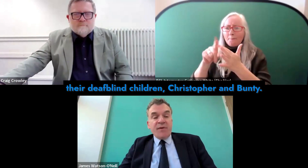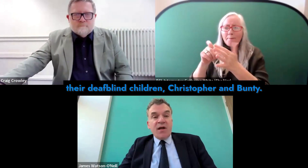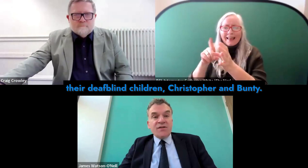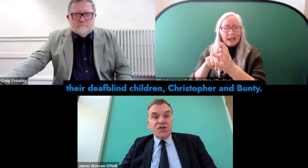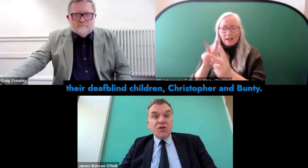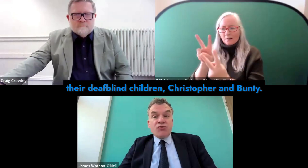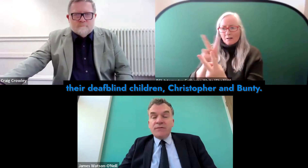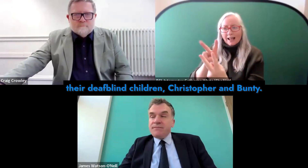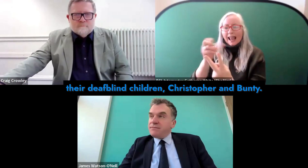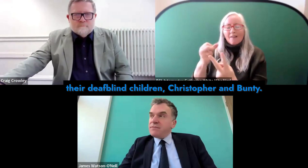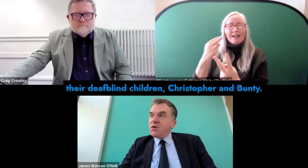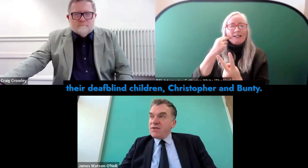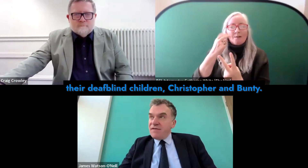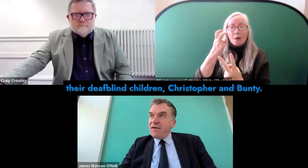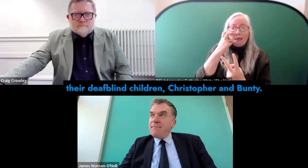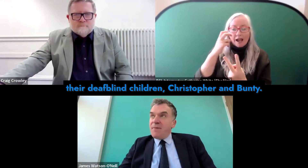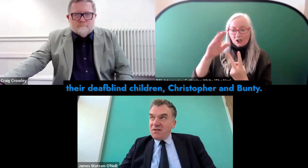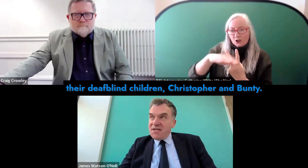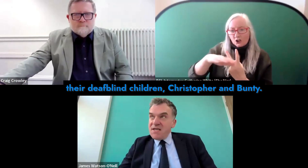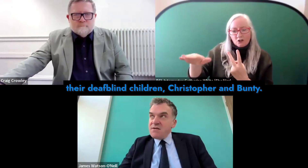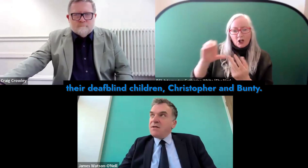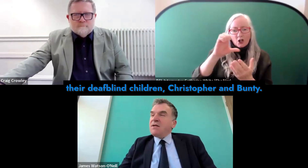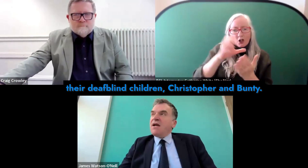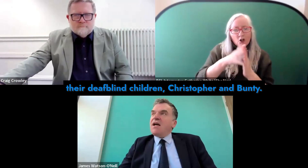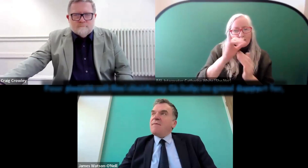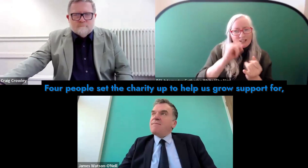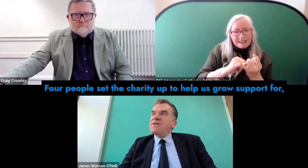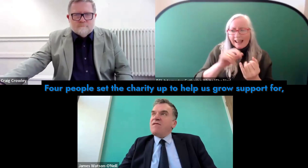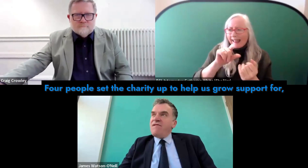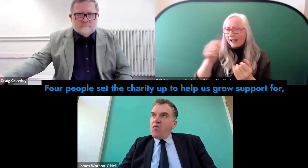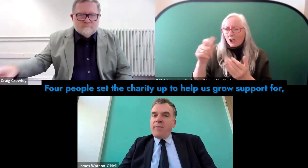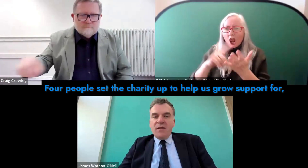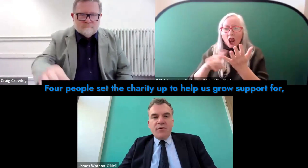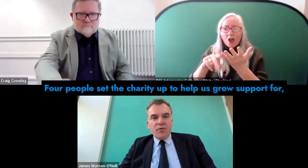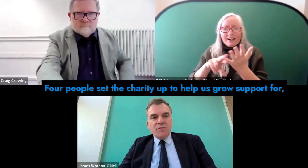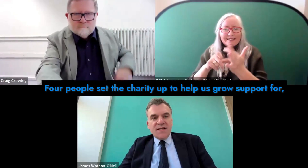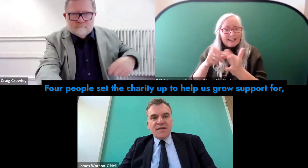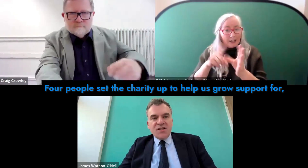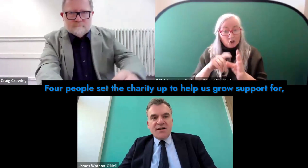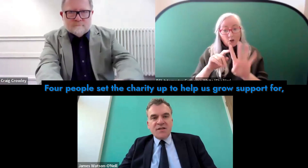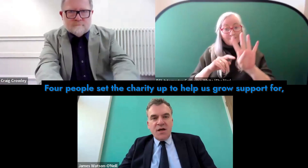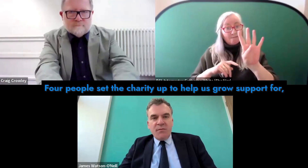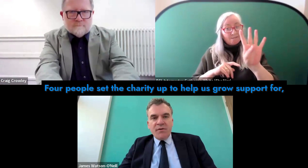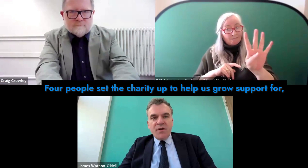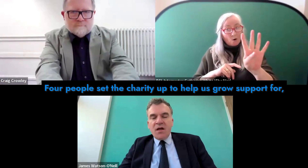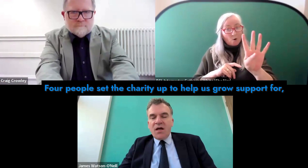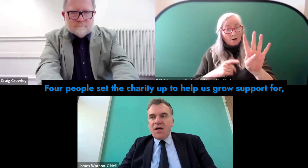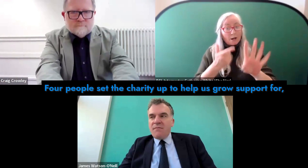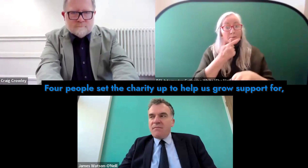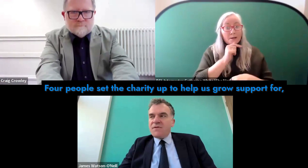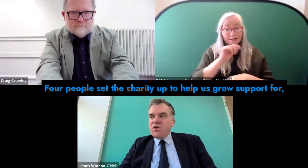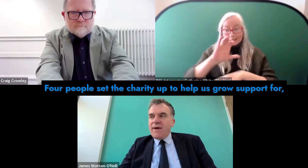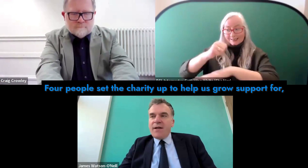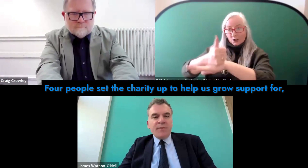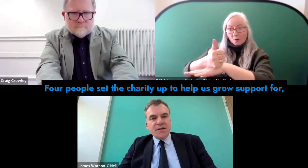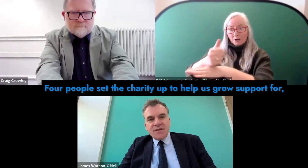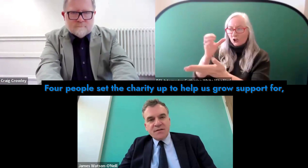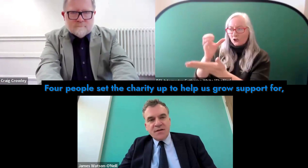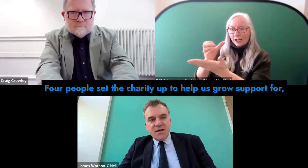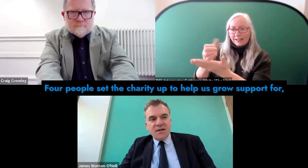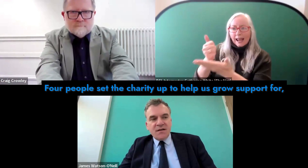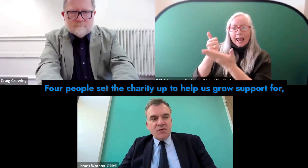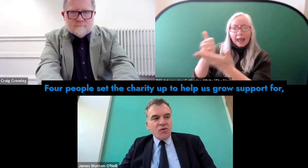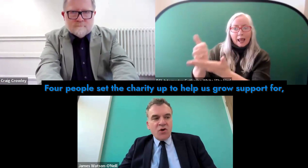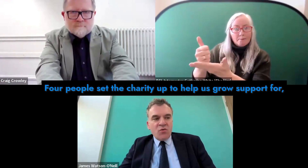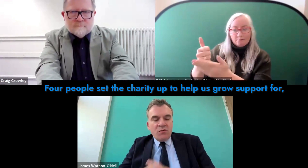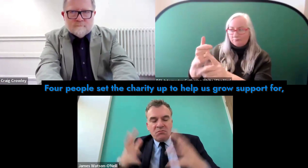their deaf-blind children, Christopher and Bunty. So four people set the charity up to help